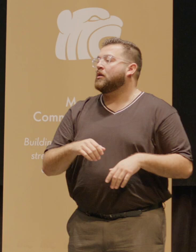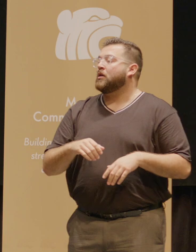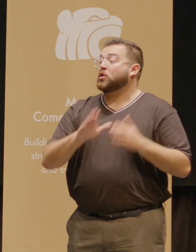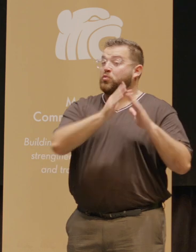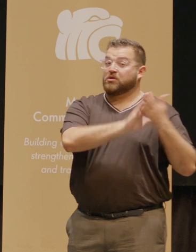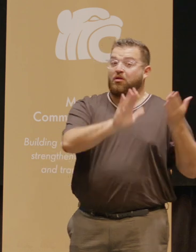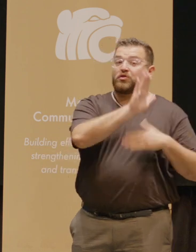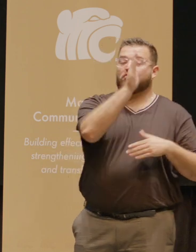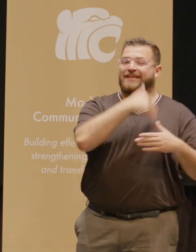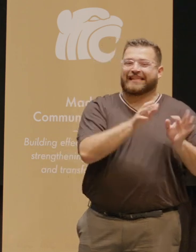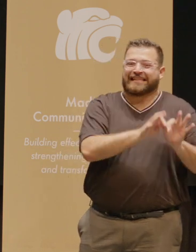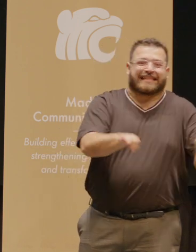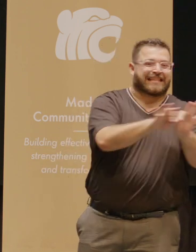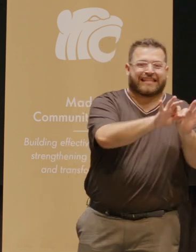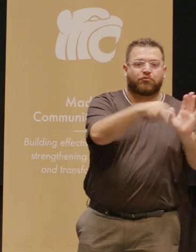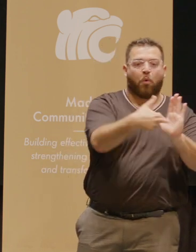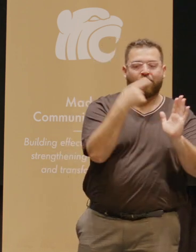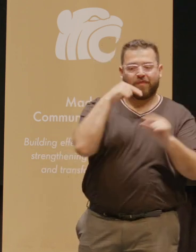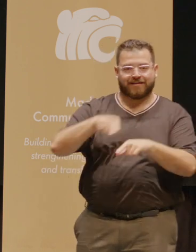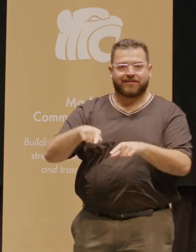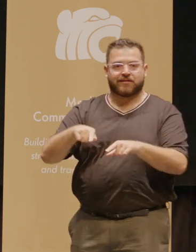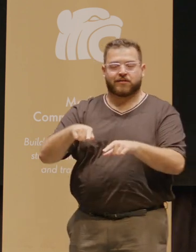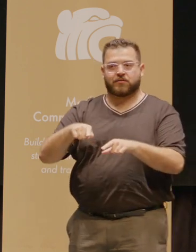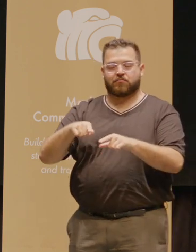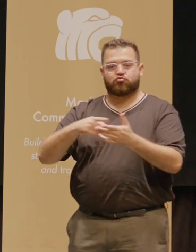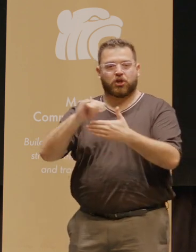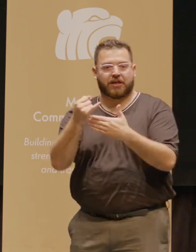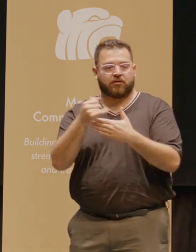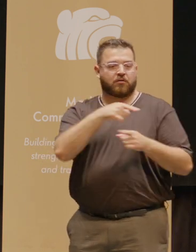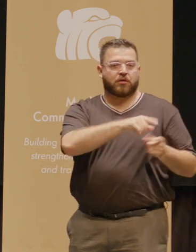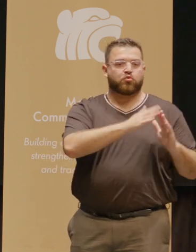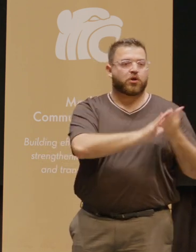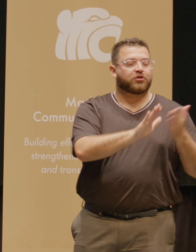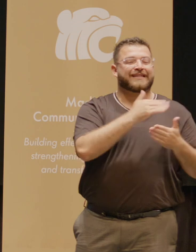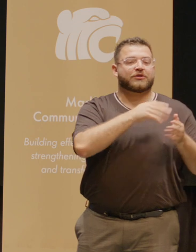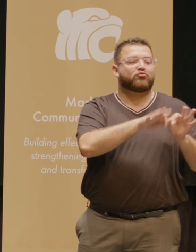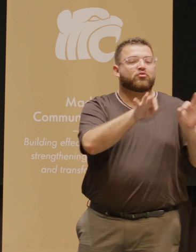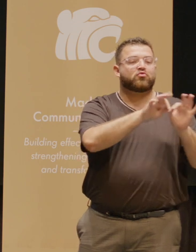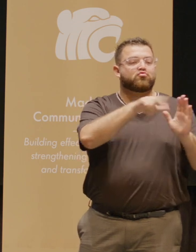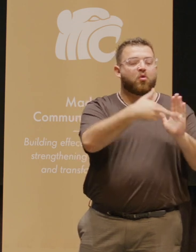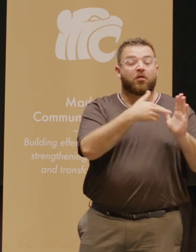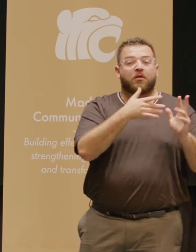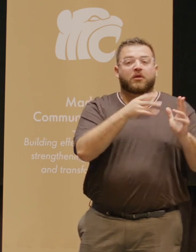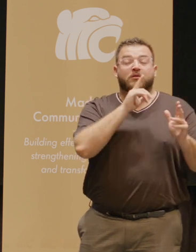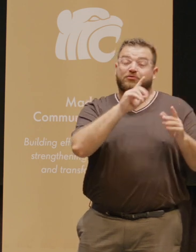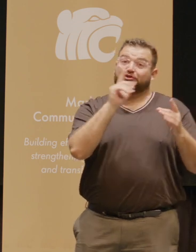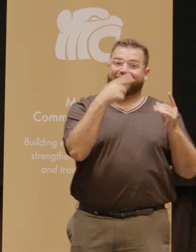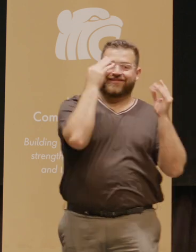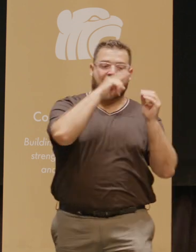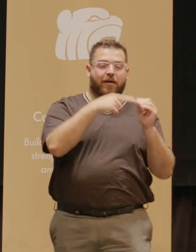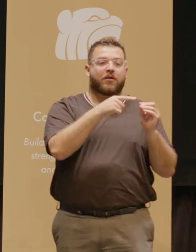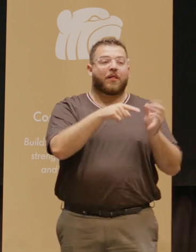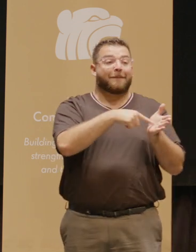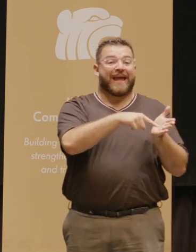the colleges hold such a critical role for our local economies. Whether it's just even thinking about the payroll that we generate